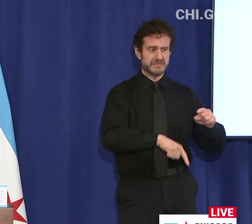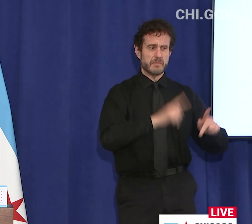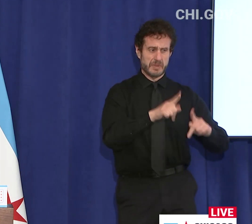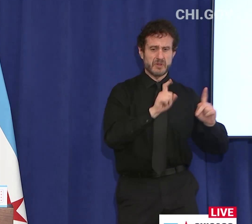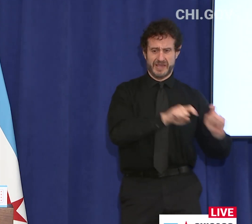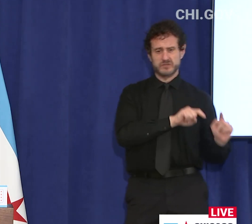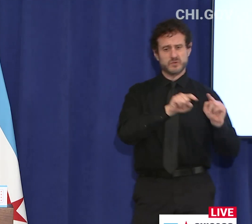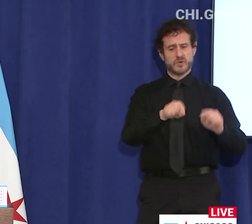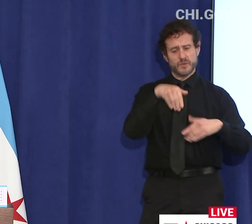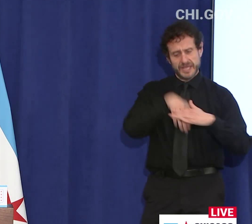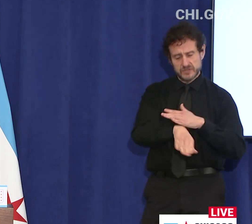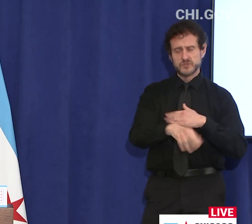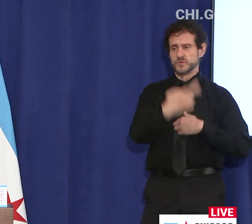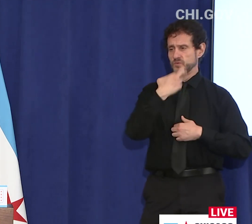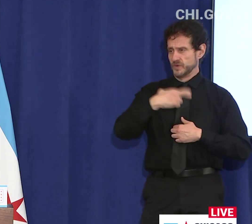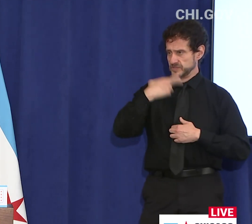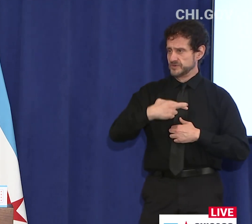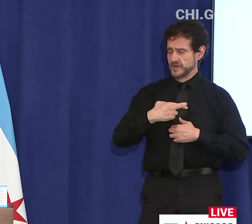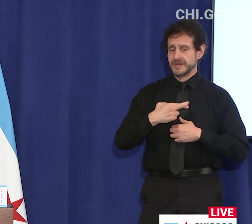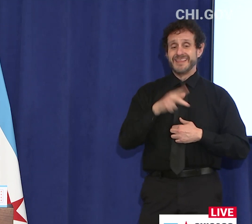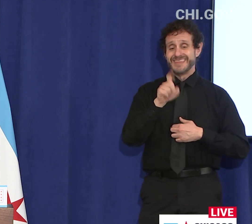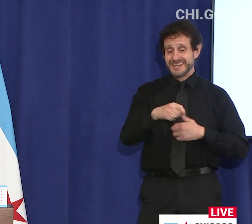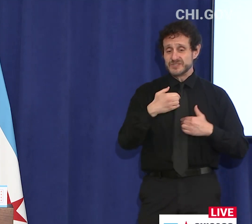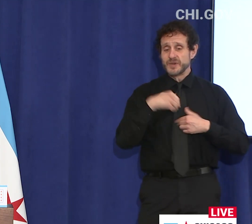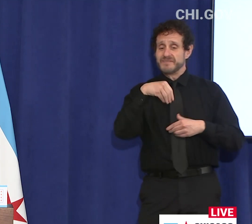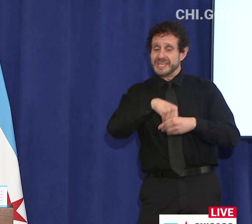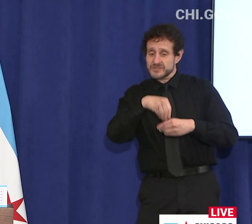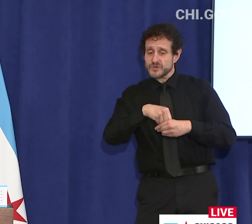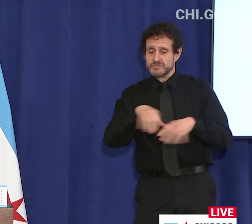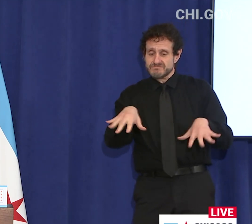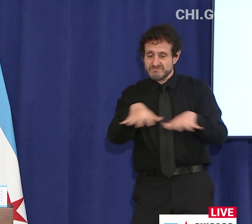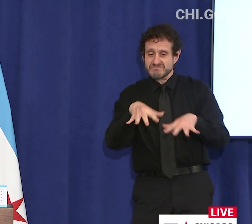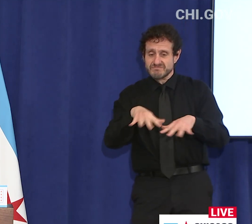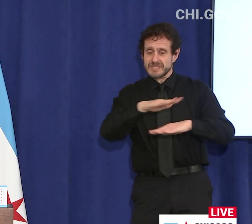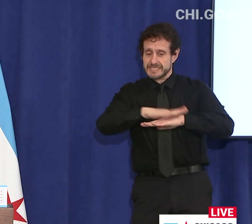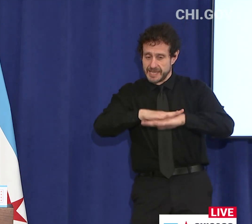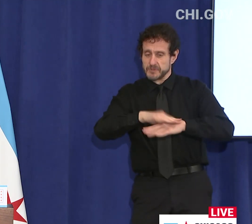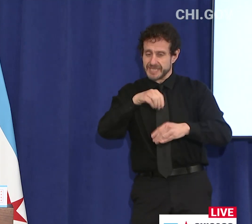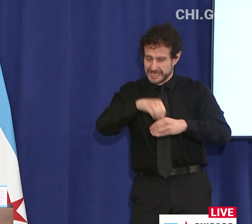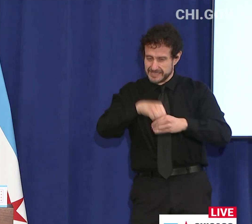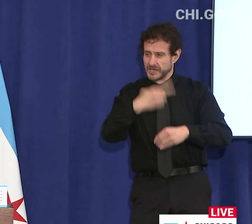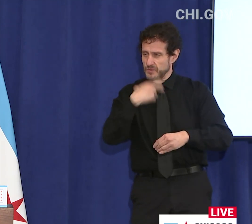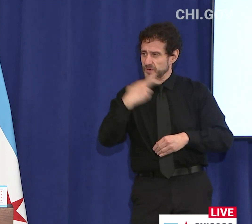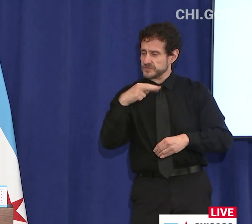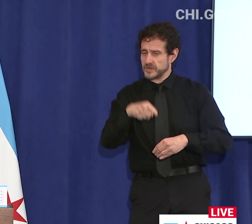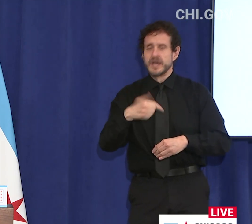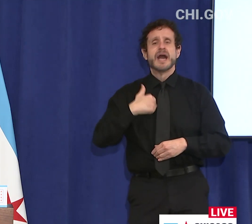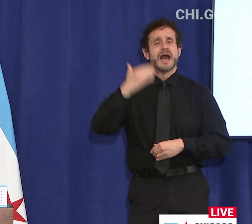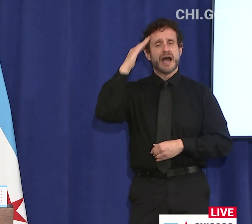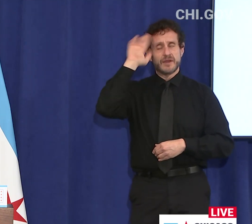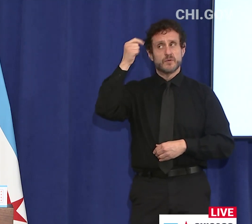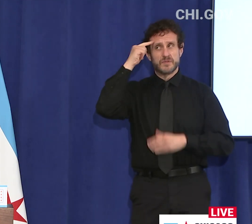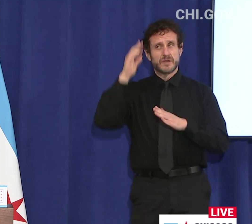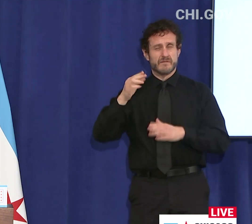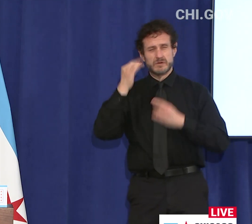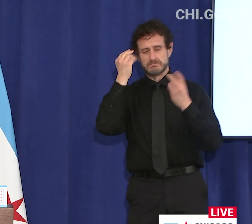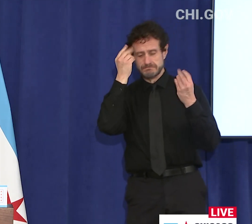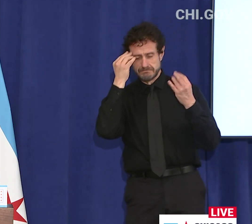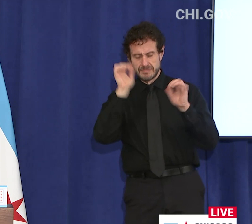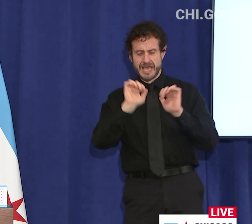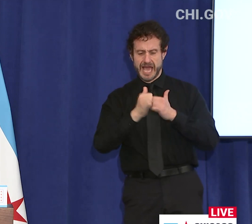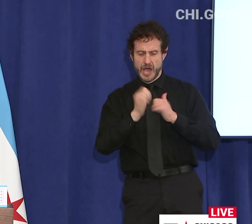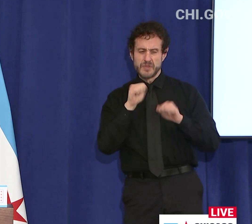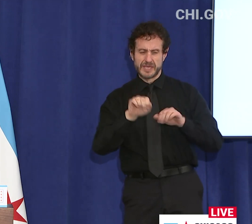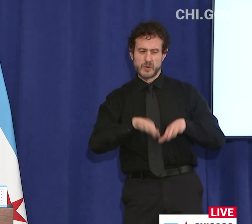completely al fresco. They need to have that indoor dining component, and I know that he is contemplating how to do